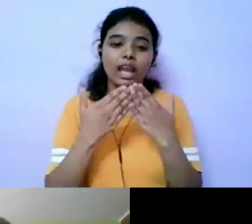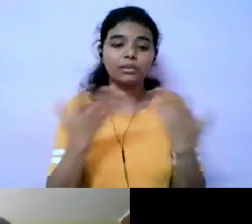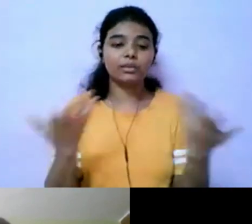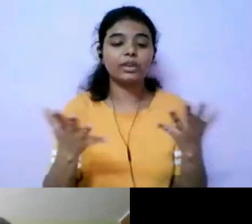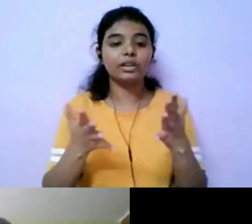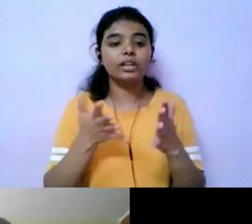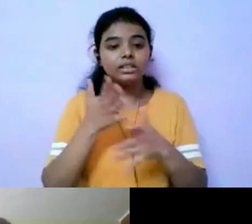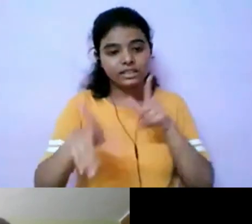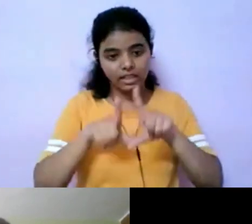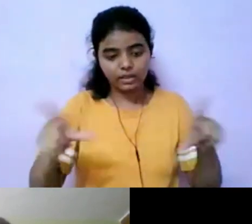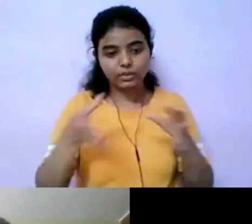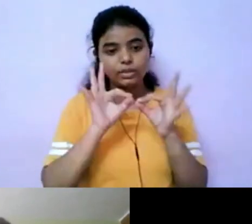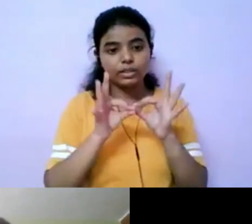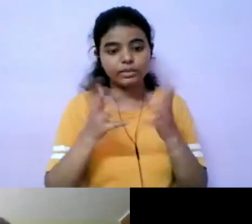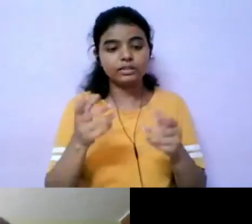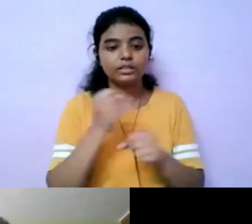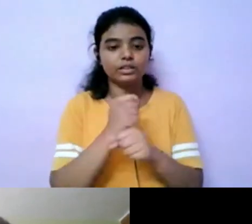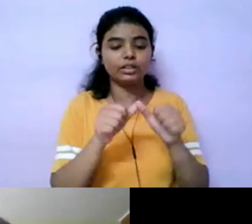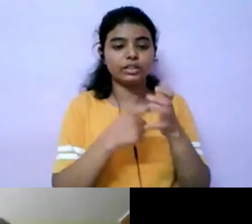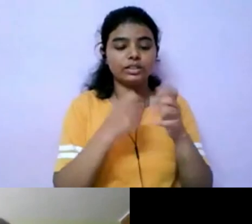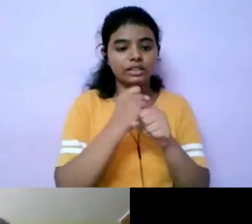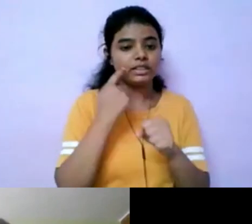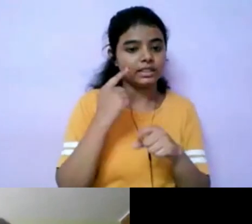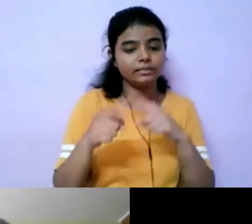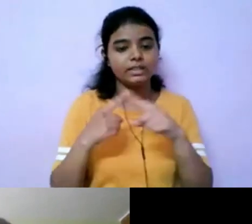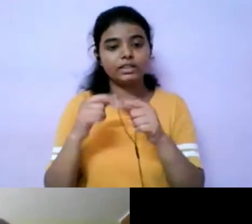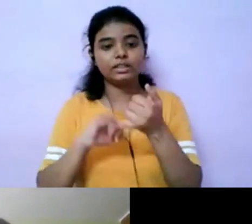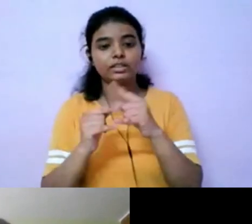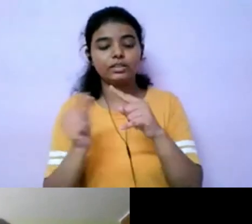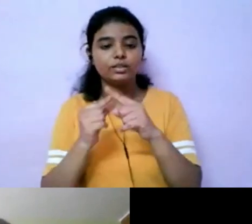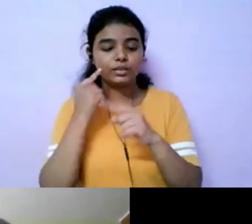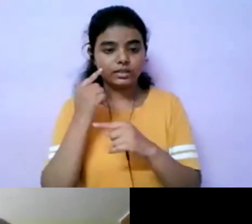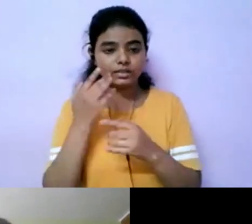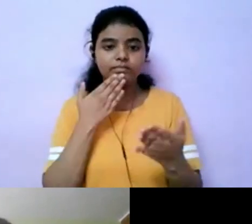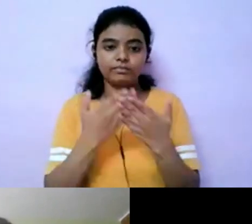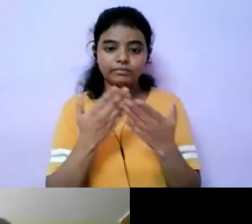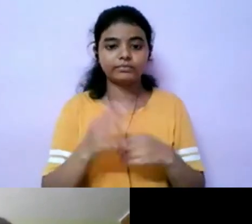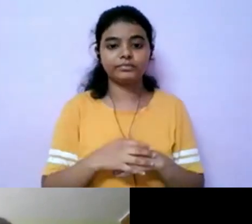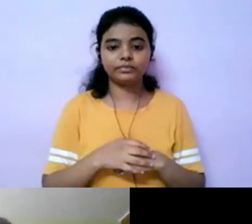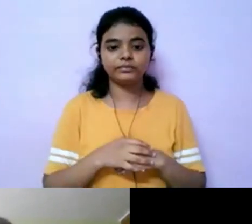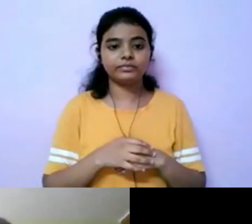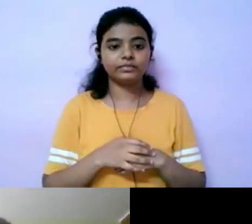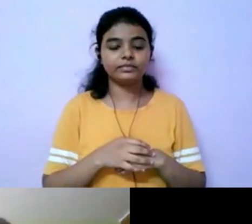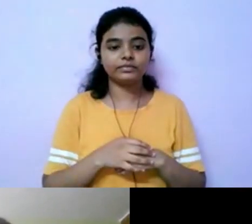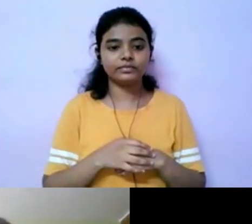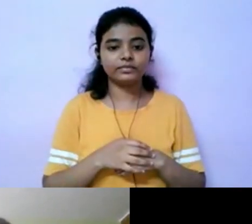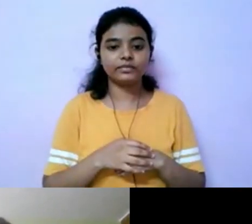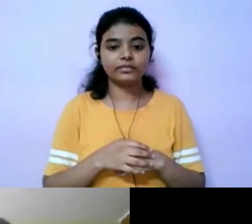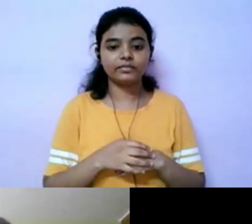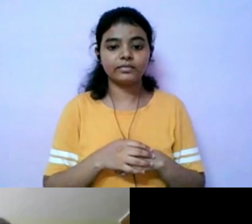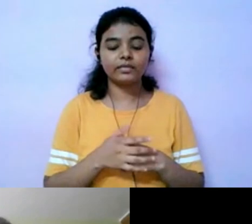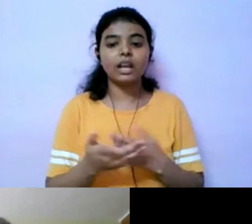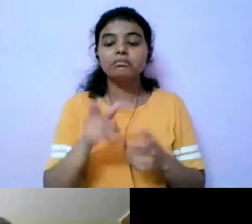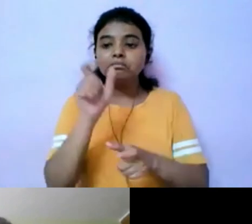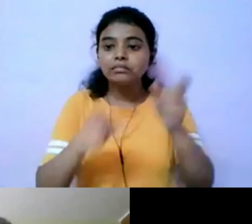sign interpreters, Gargi and Stuti. Yes. Wonderful. Thank you. Promise the participants